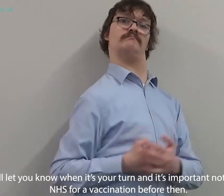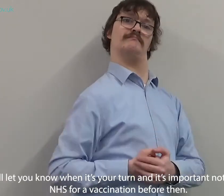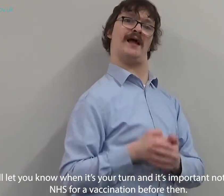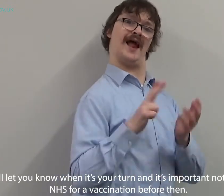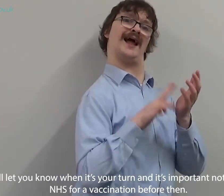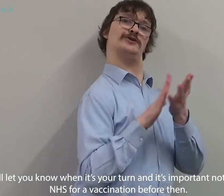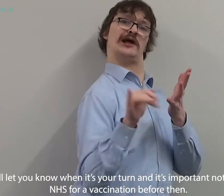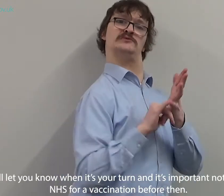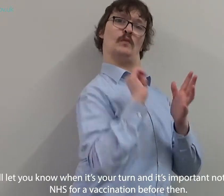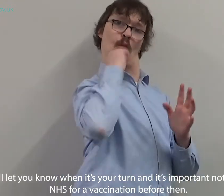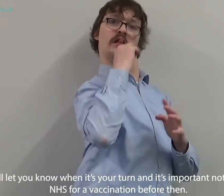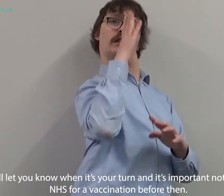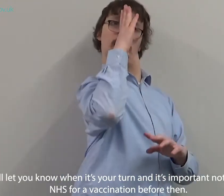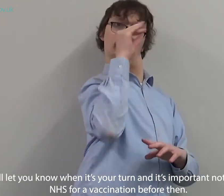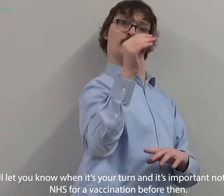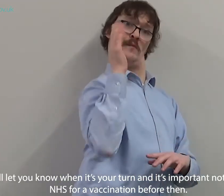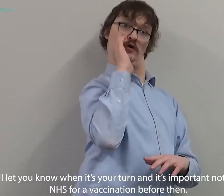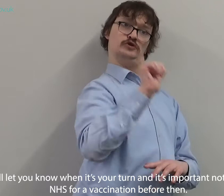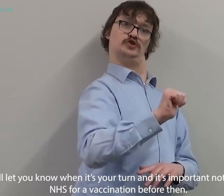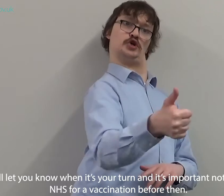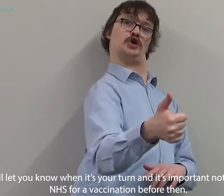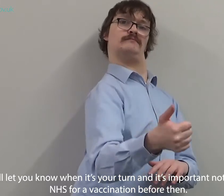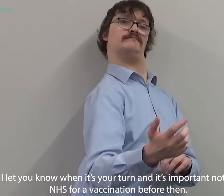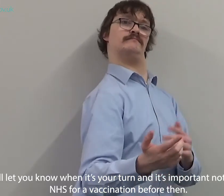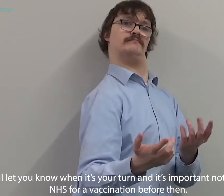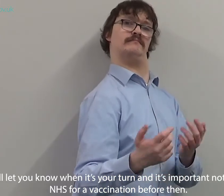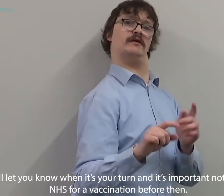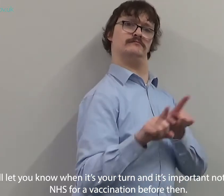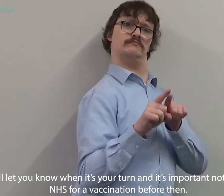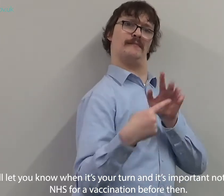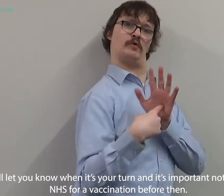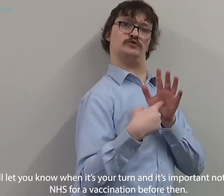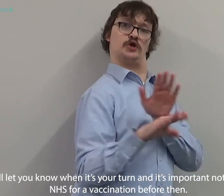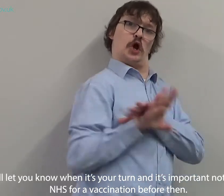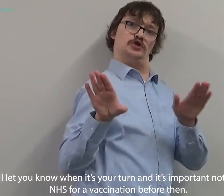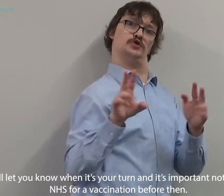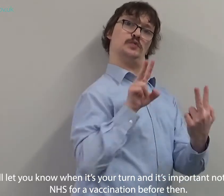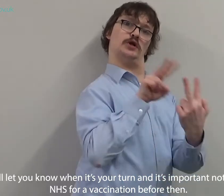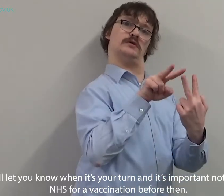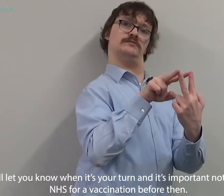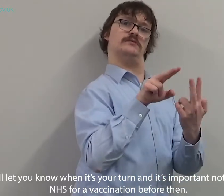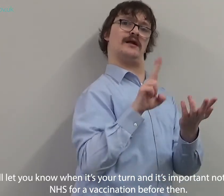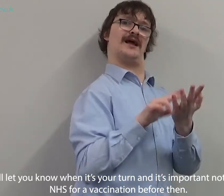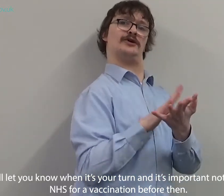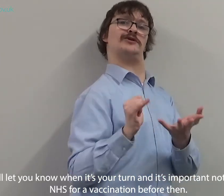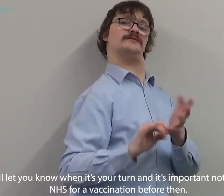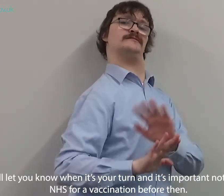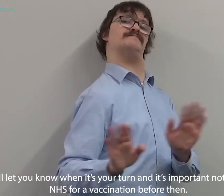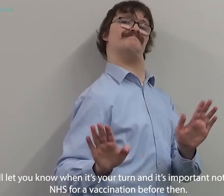The NHS will let you know when it is your turn and it is important not to contact the NHS for a vaccination before